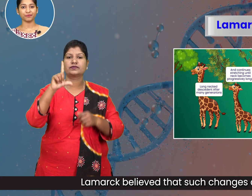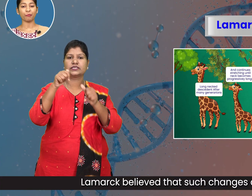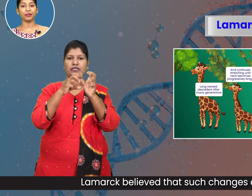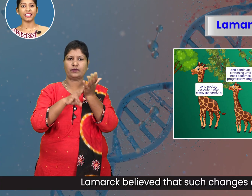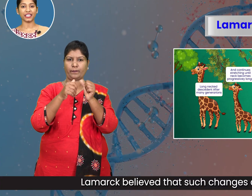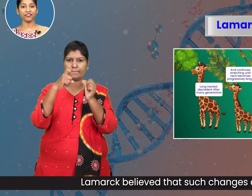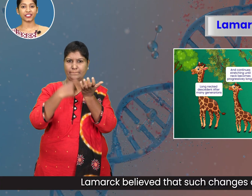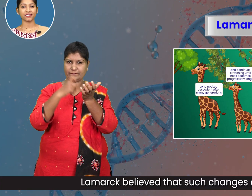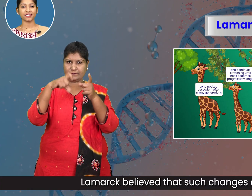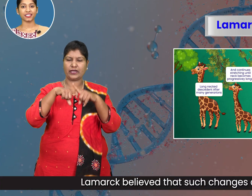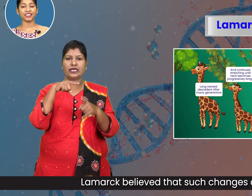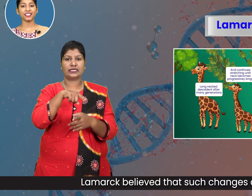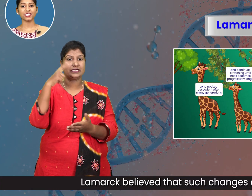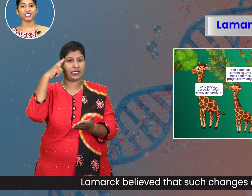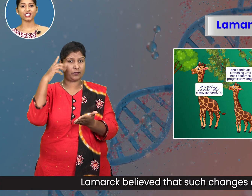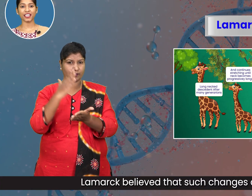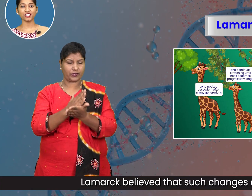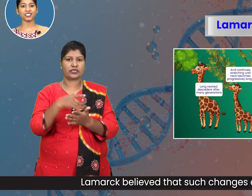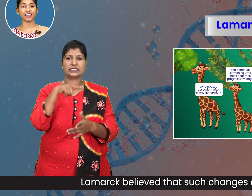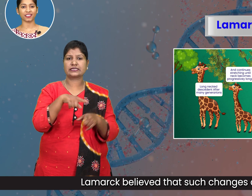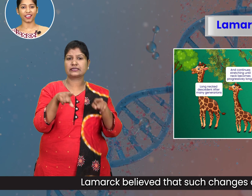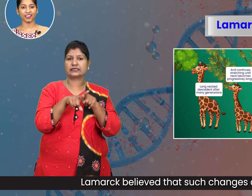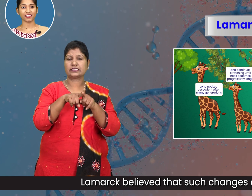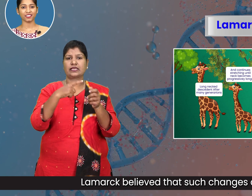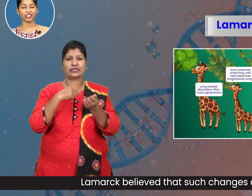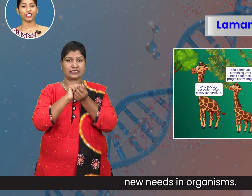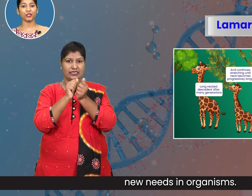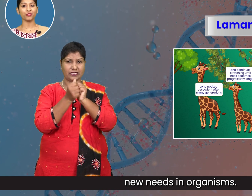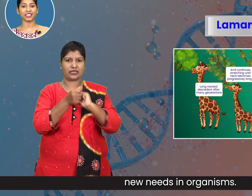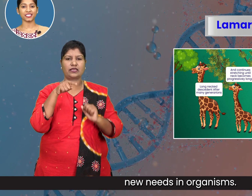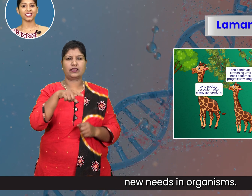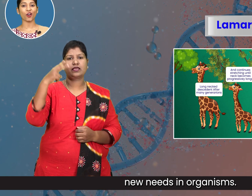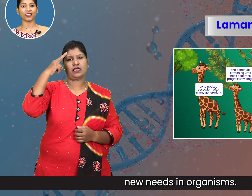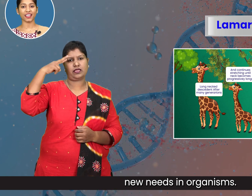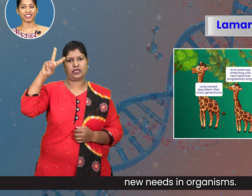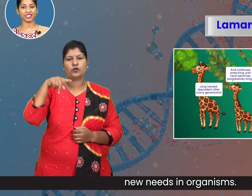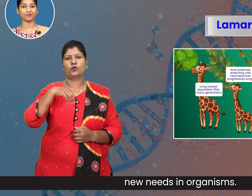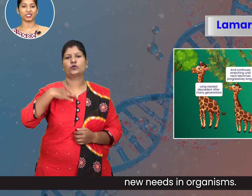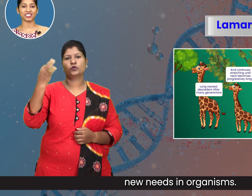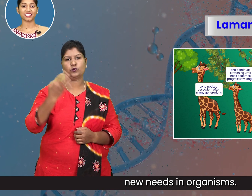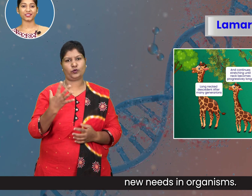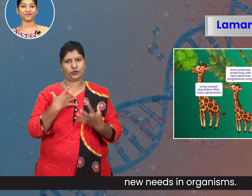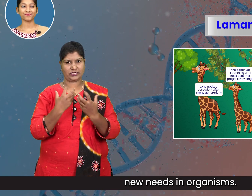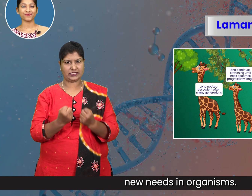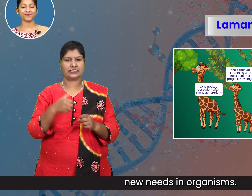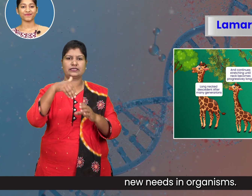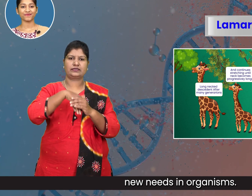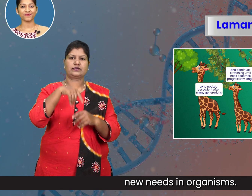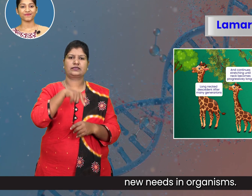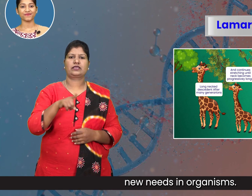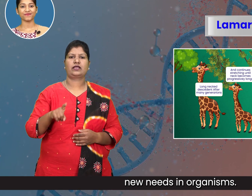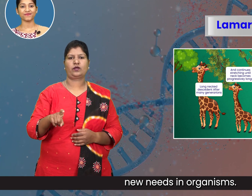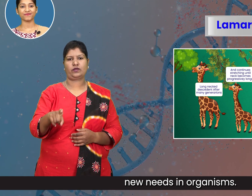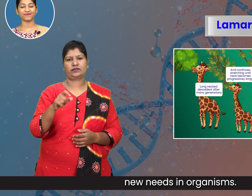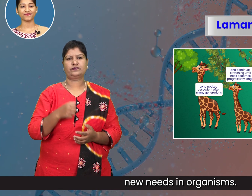Lamarck believed that such changes create new needs in organisms.